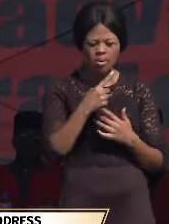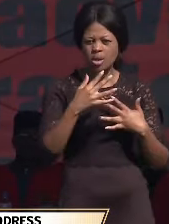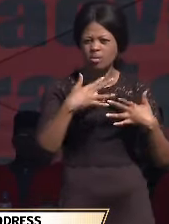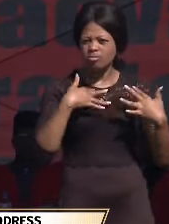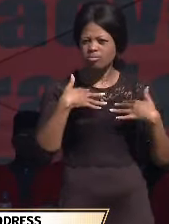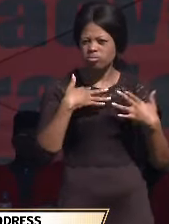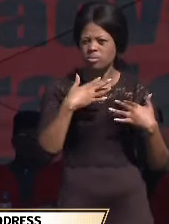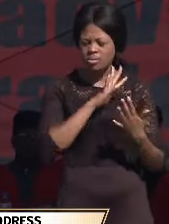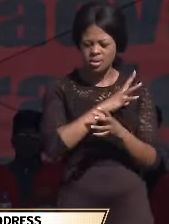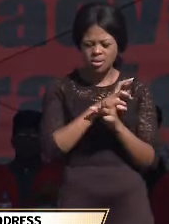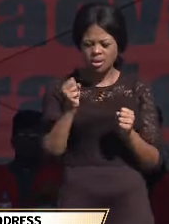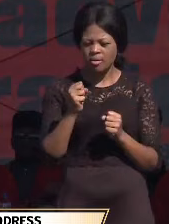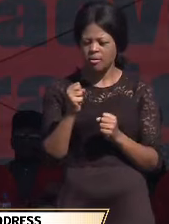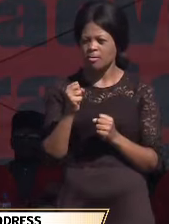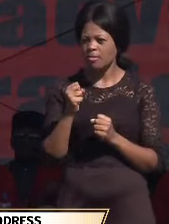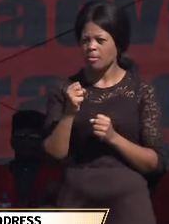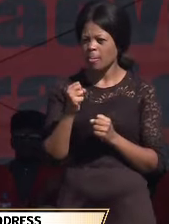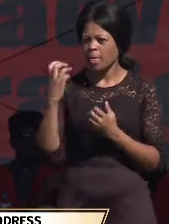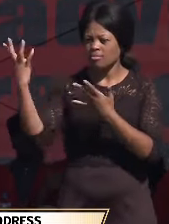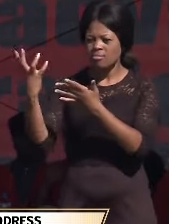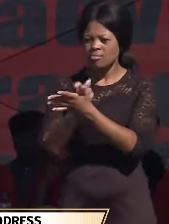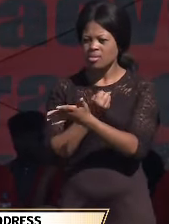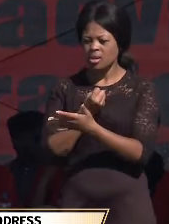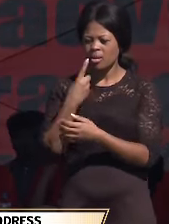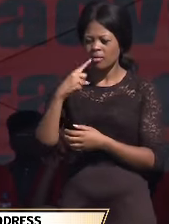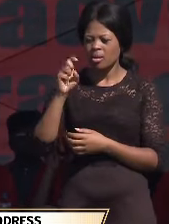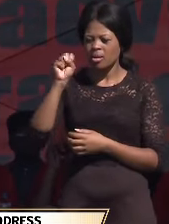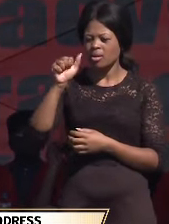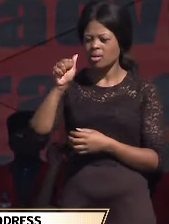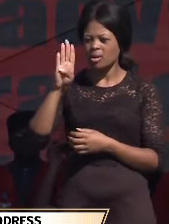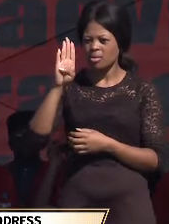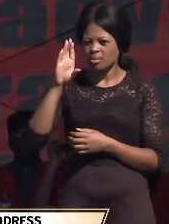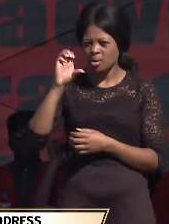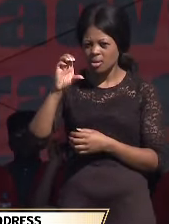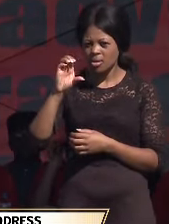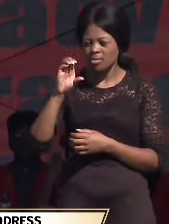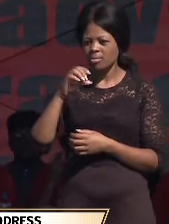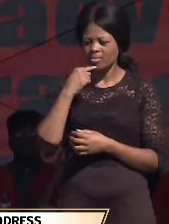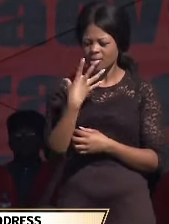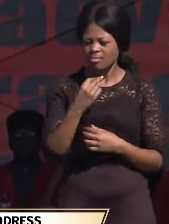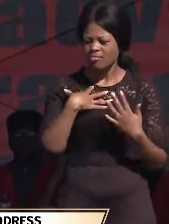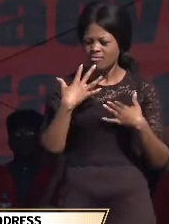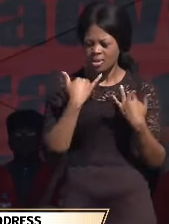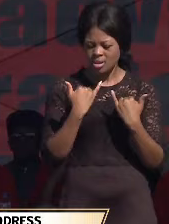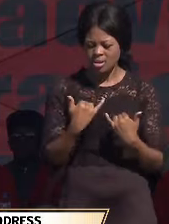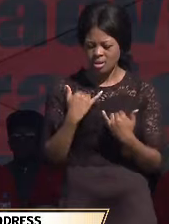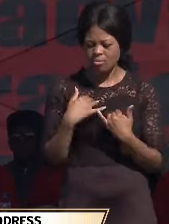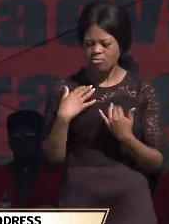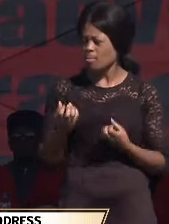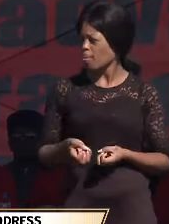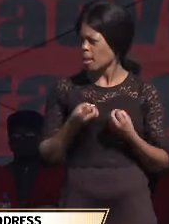emgaqweni. Akuzange kuthathwe ngisho neSABC kuthiwa sayiphethwe amasosha. Kodwa